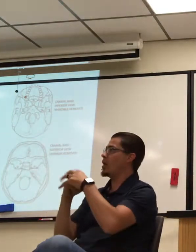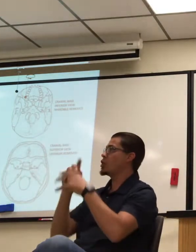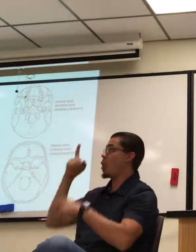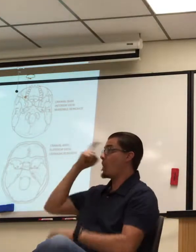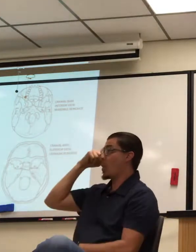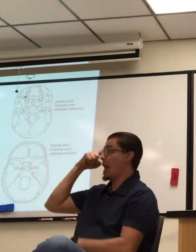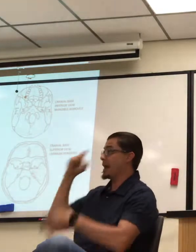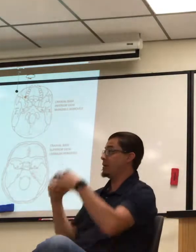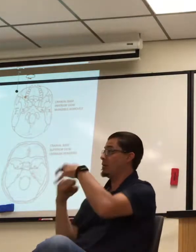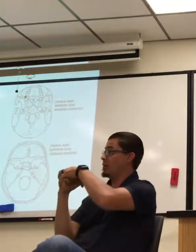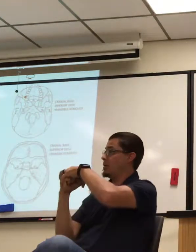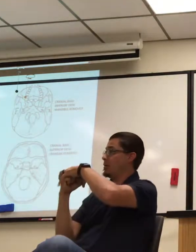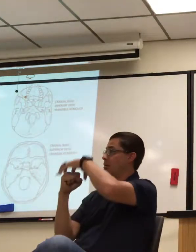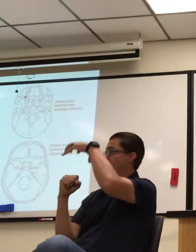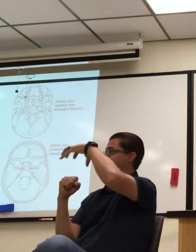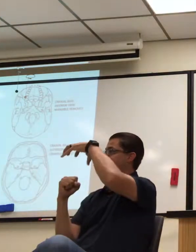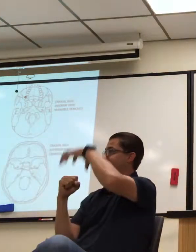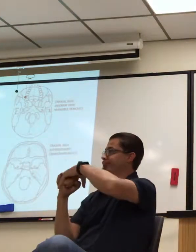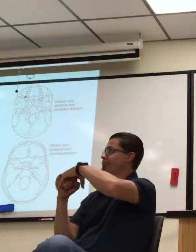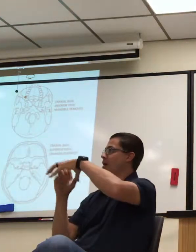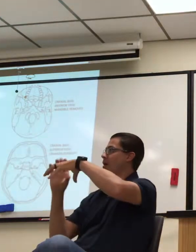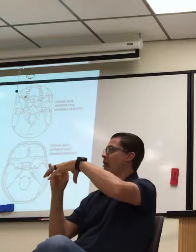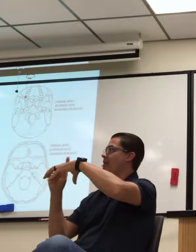that. And